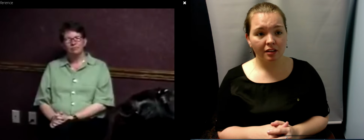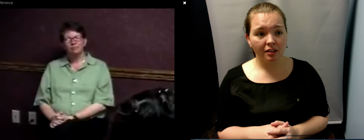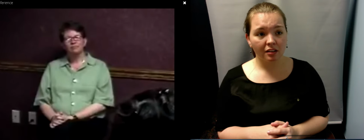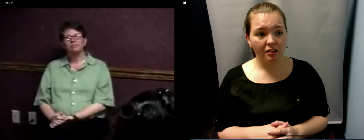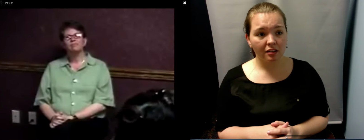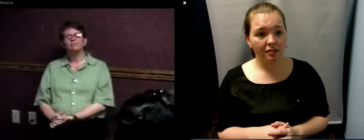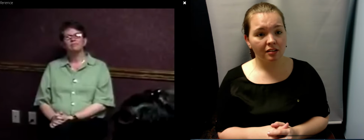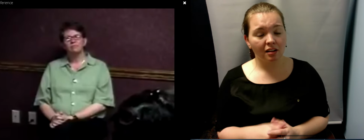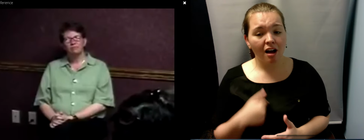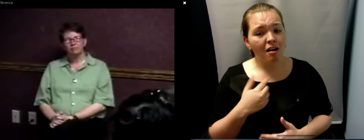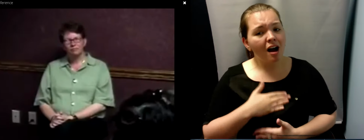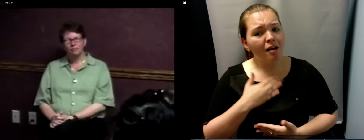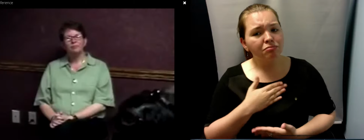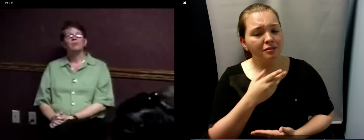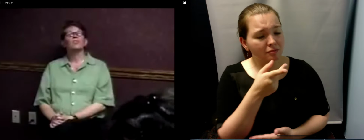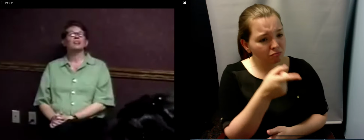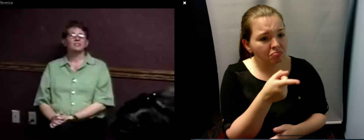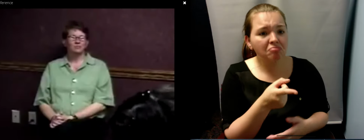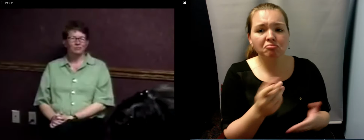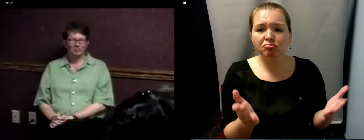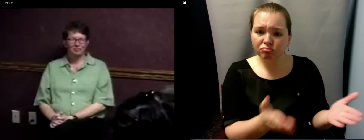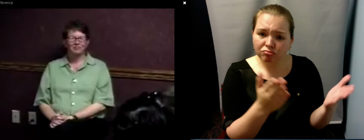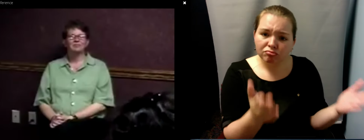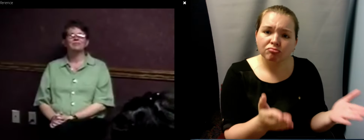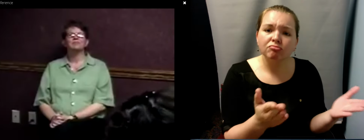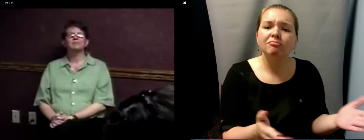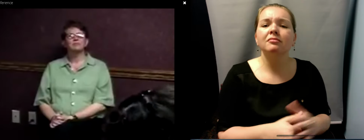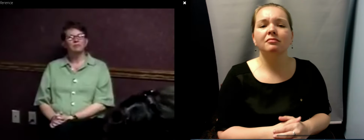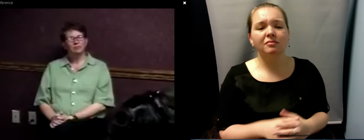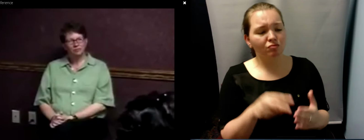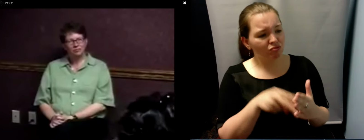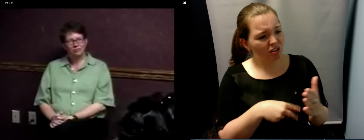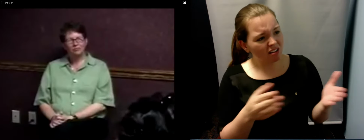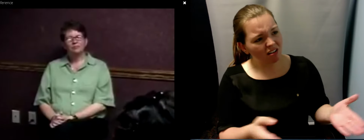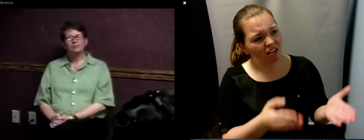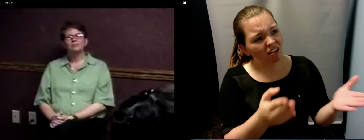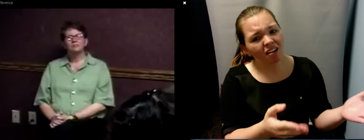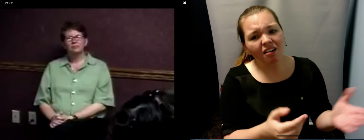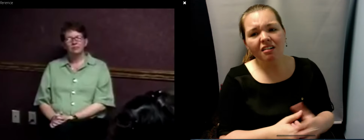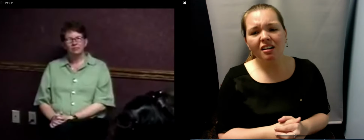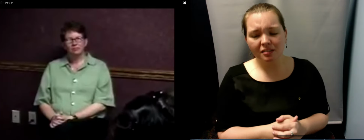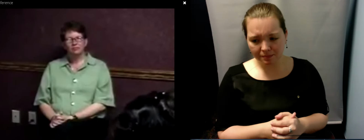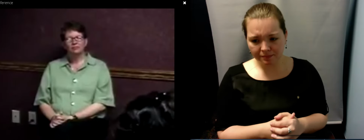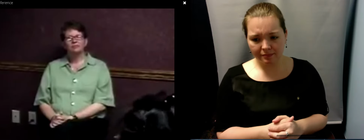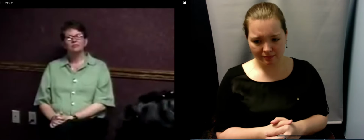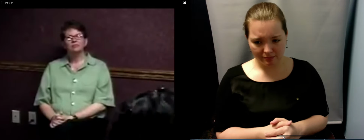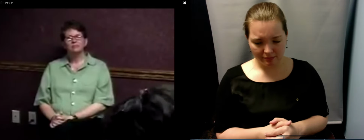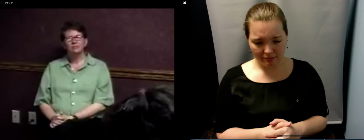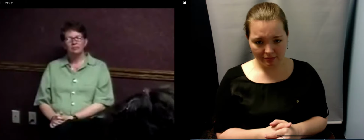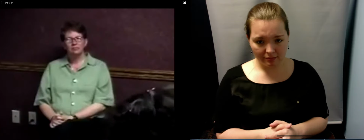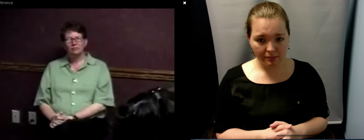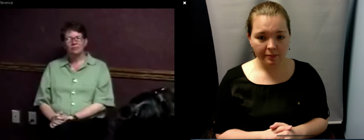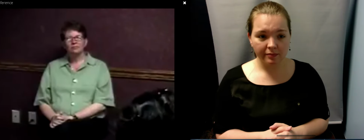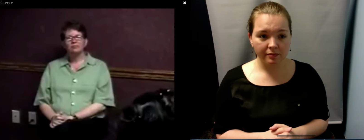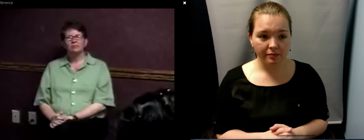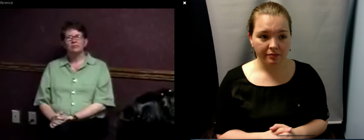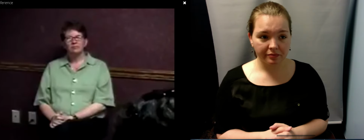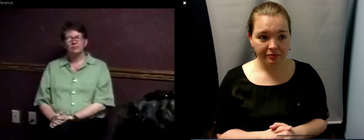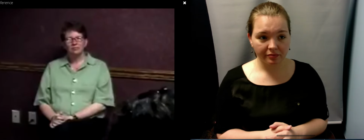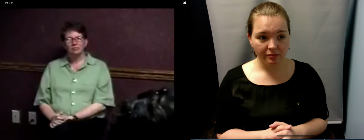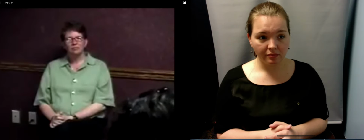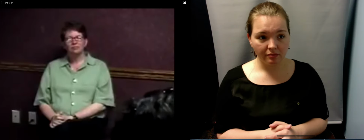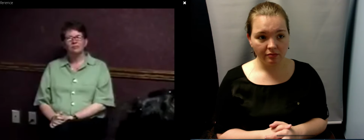home. That's not, a lot of parents don't do that, and it really makes a huge difference in all of their classes. If